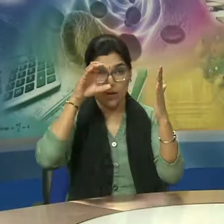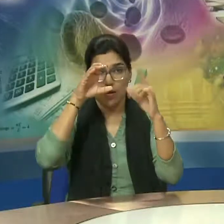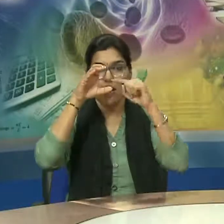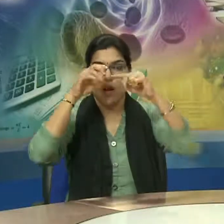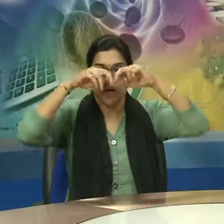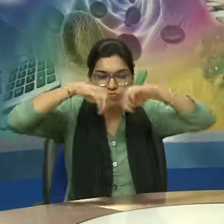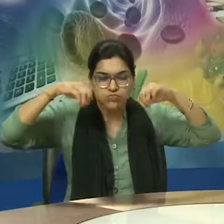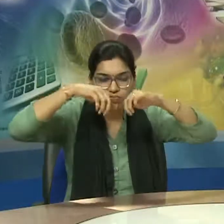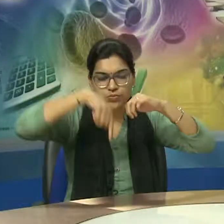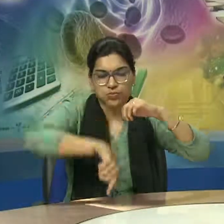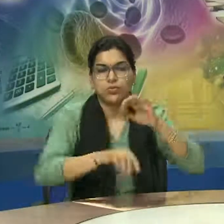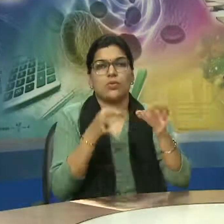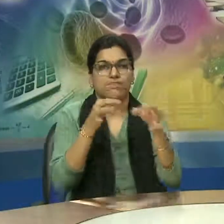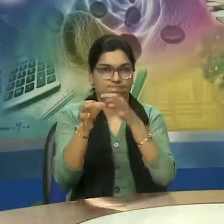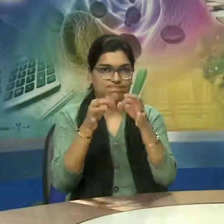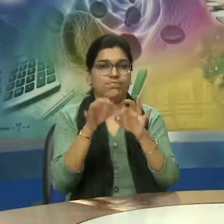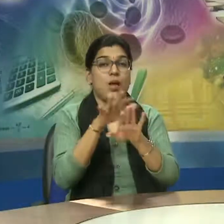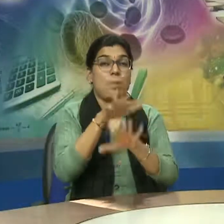I'll explain you all one by one.